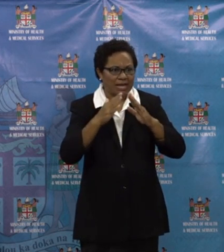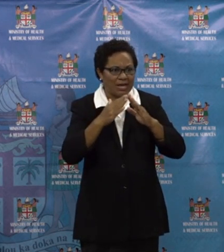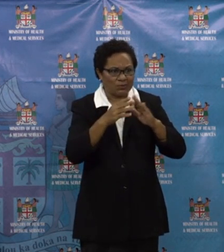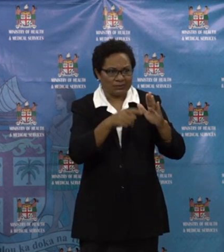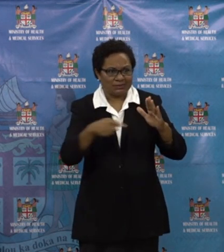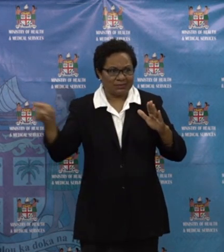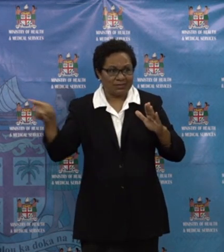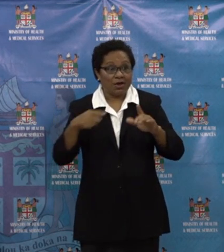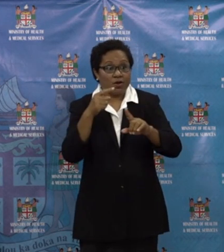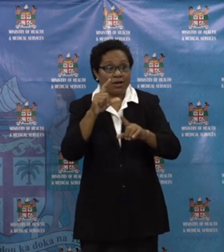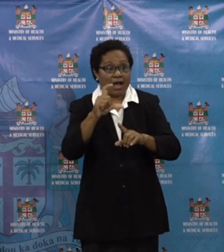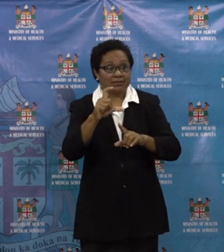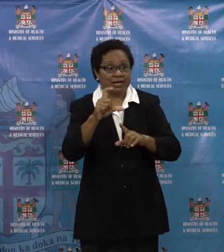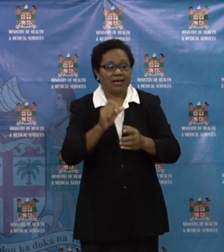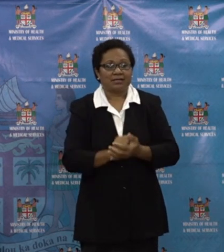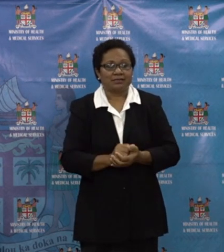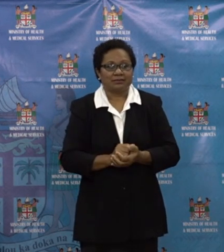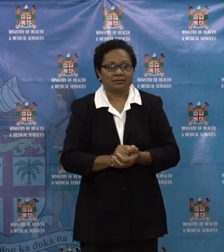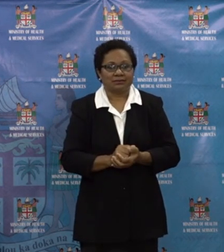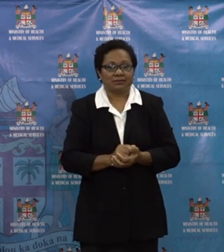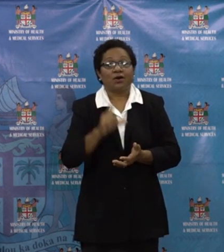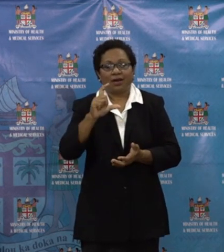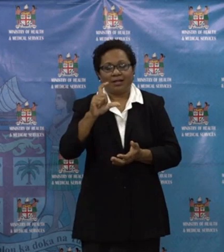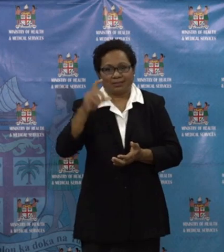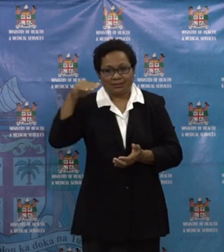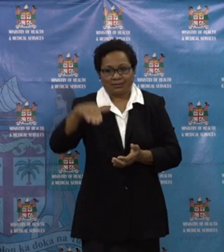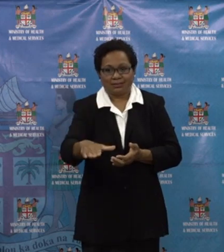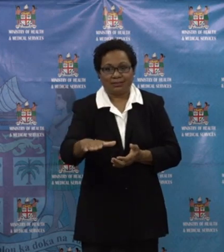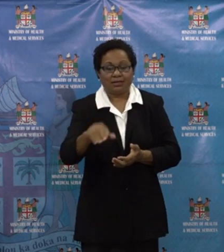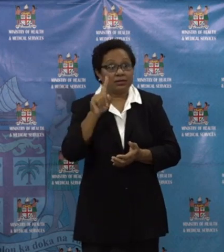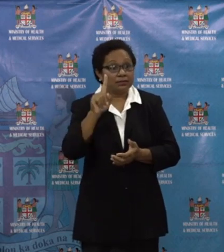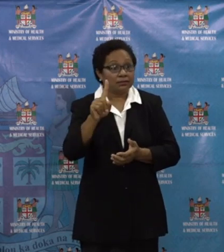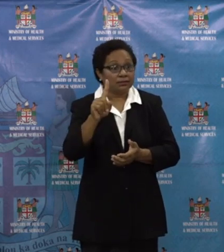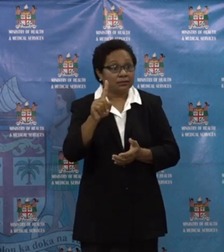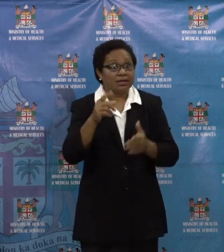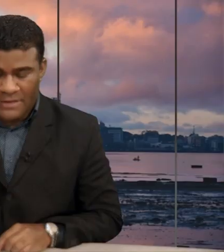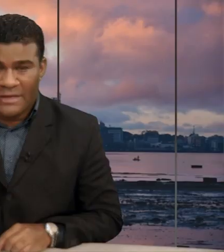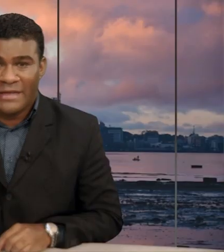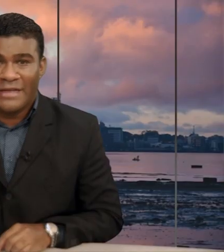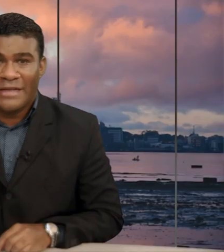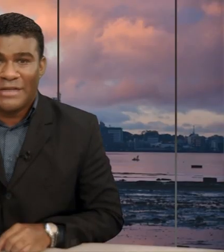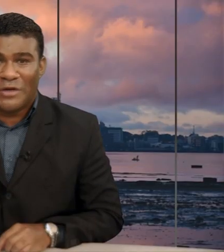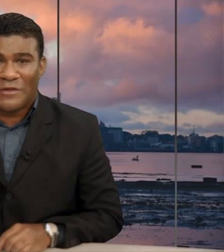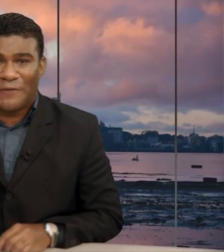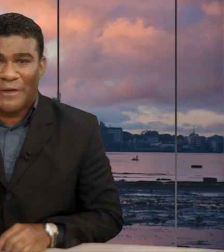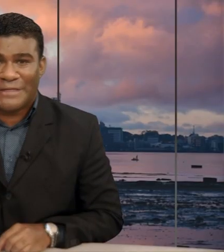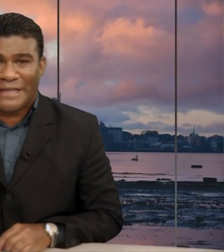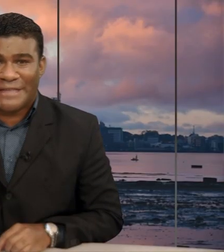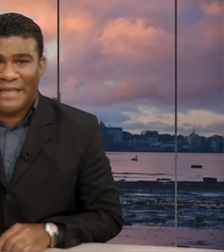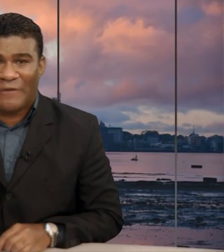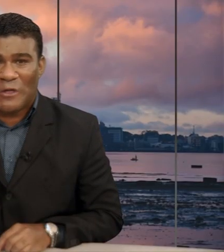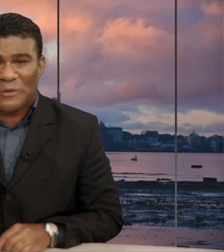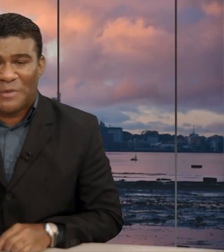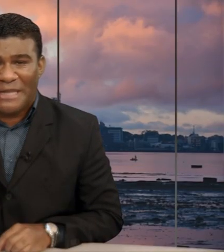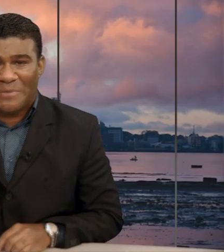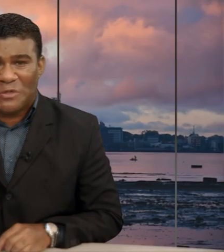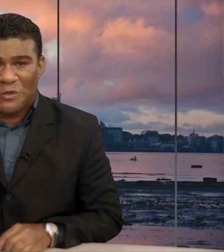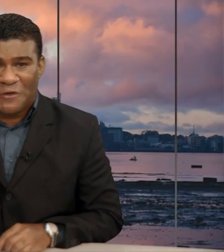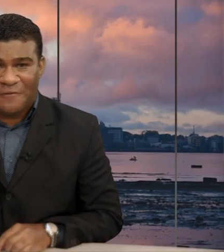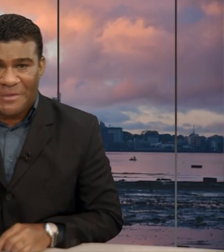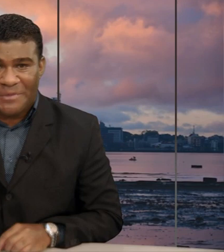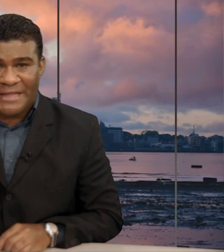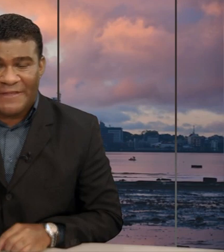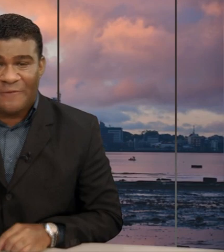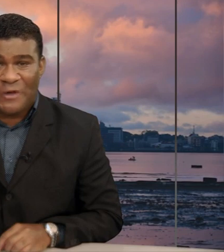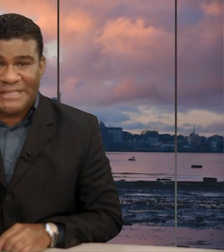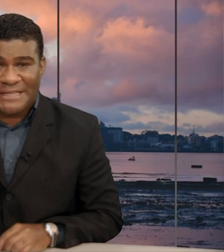7 are part of the Waila cluster, and 1 is part of the Nandali cluster. Dr. Fong says they have also been able to